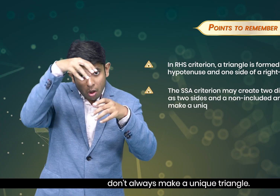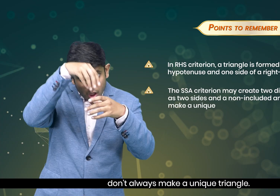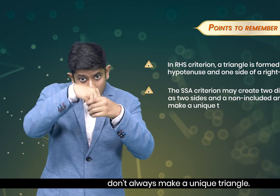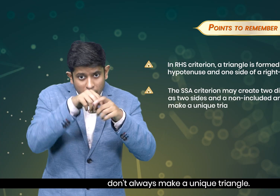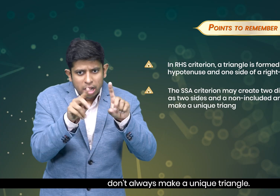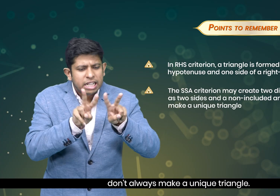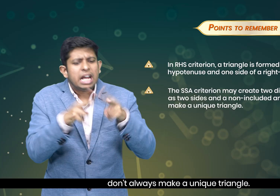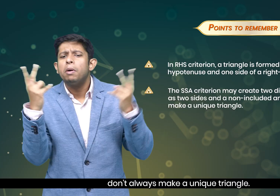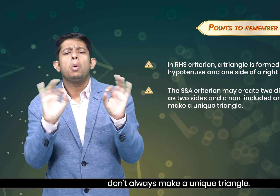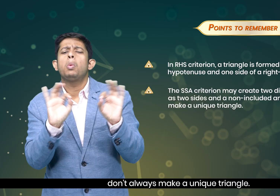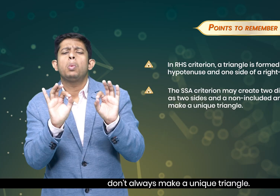a unique triangle.